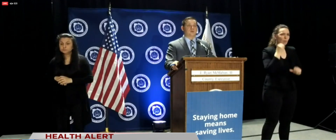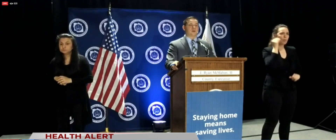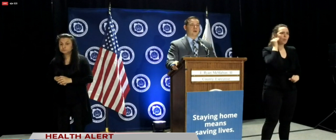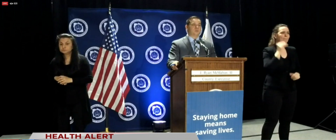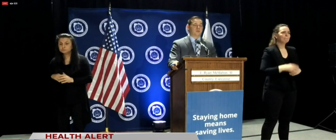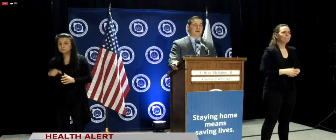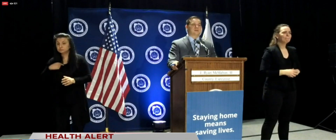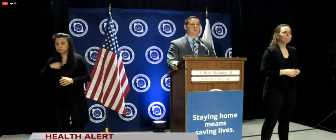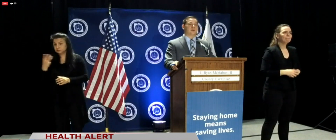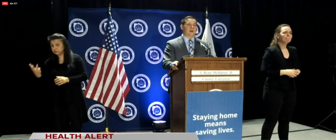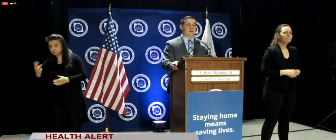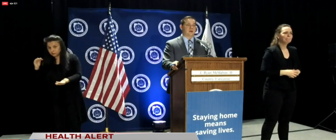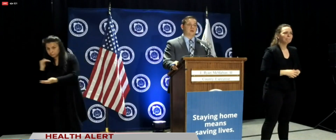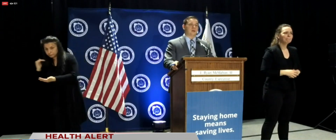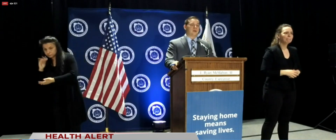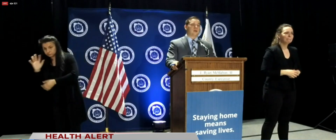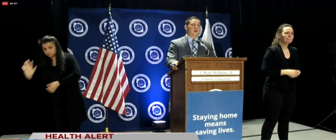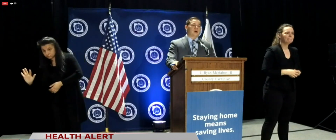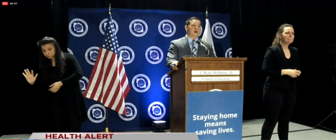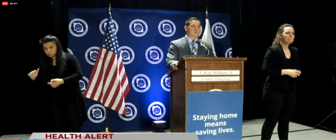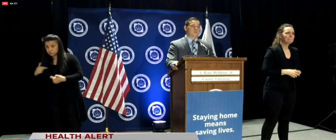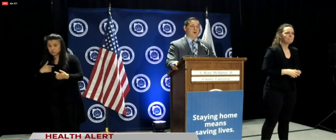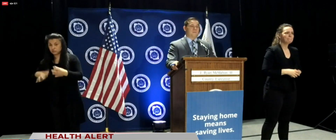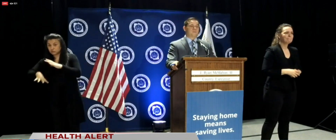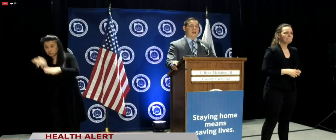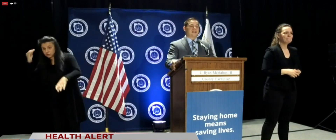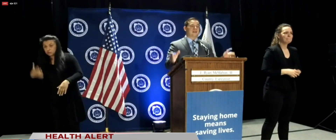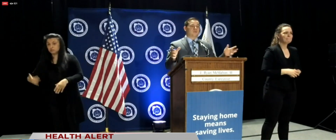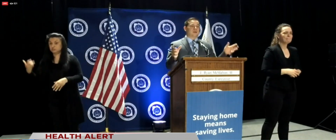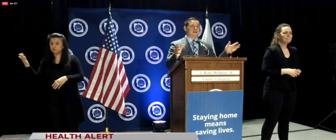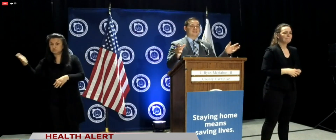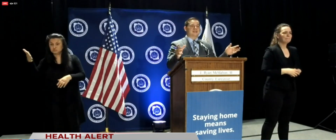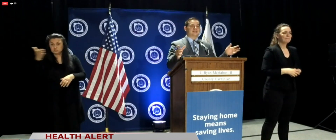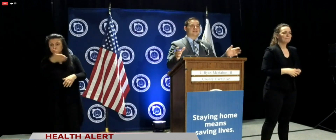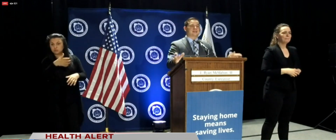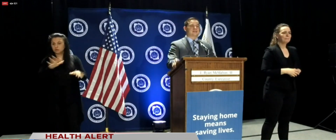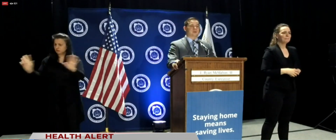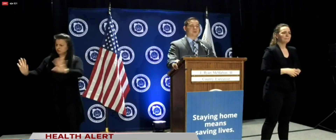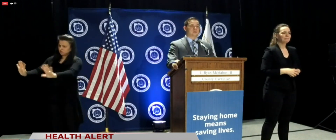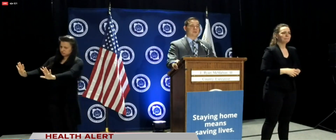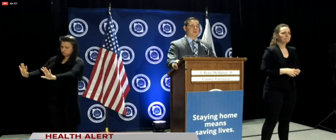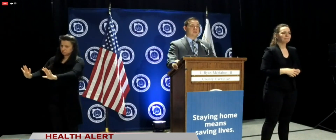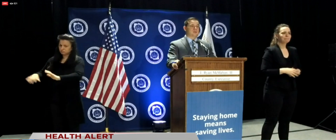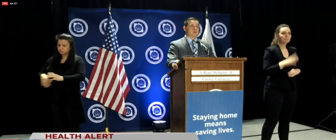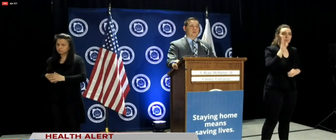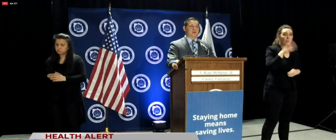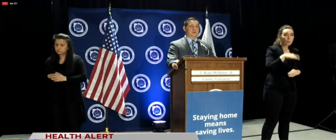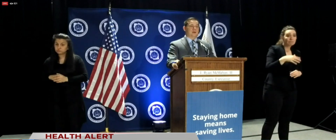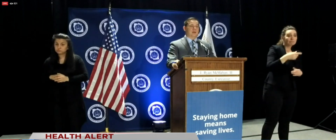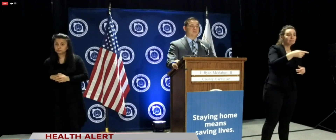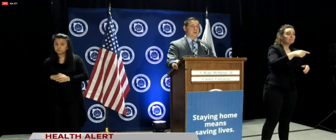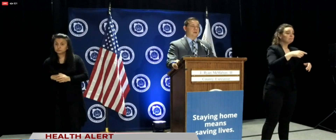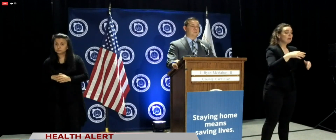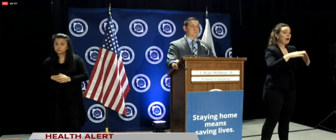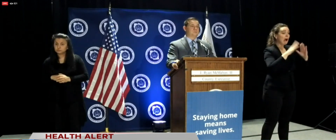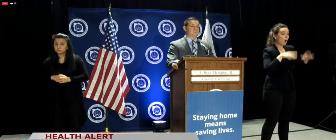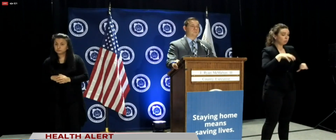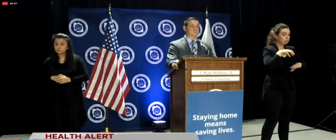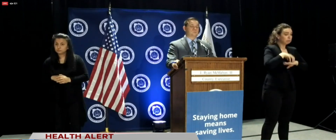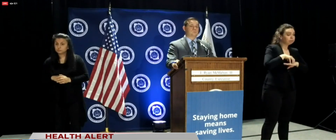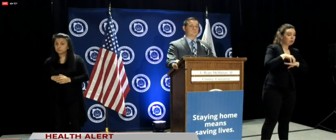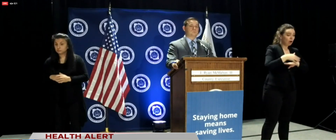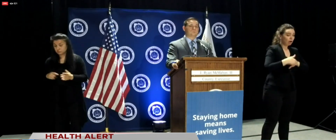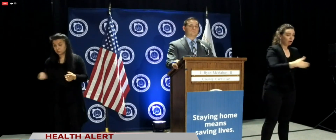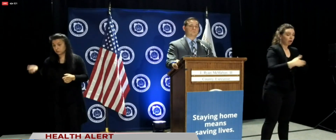They go in the front yard and play basketball or the backyard. But I need everybody else to take this as seriously so that we get our lives back.